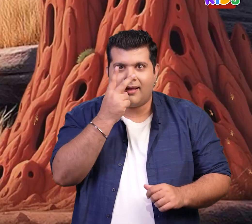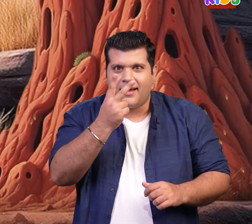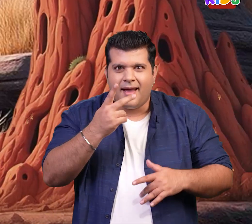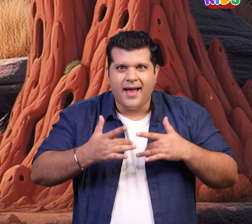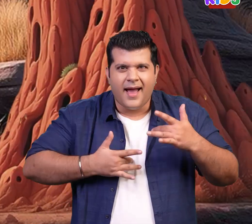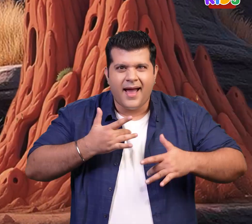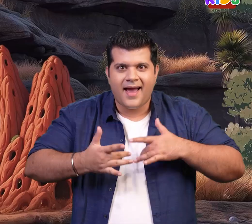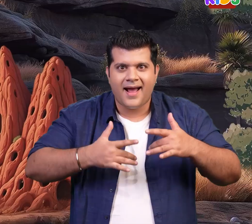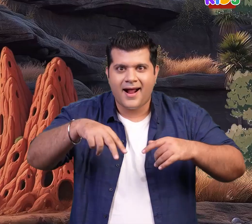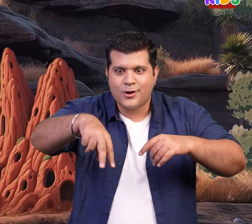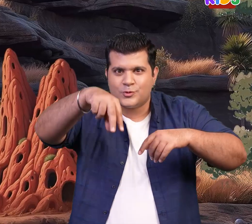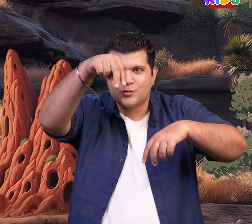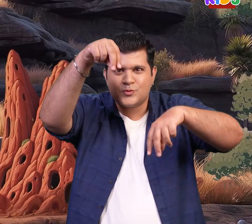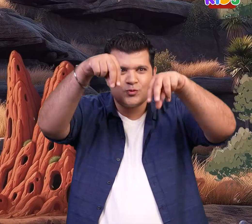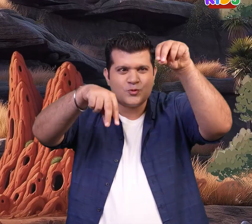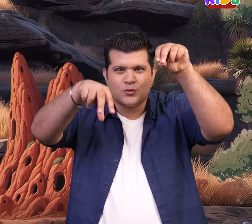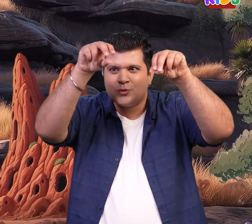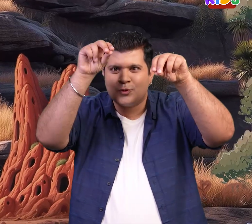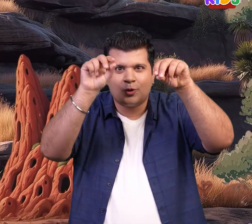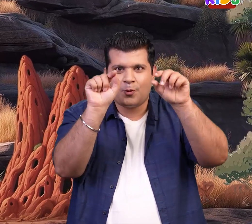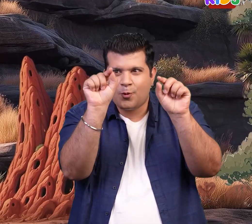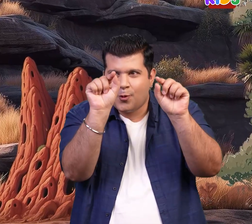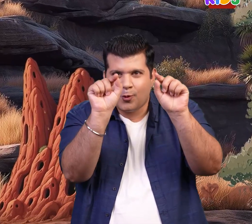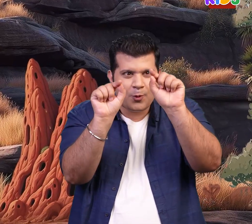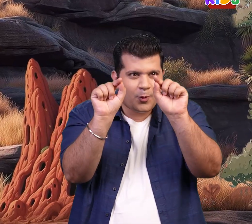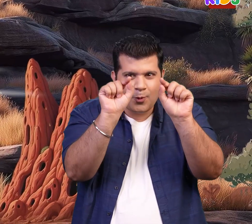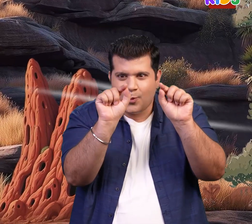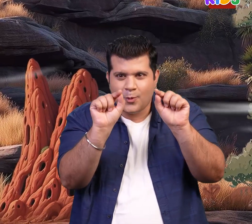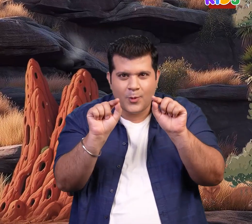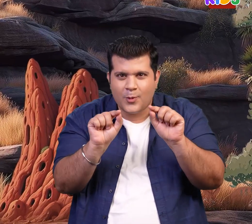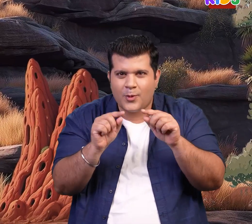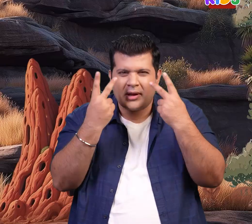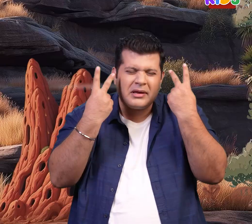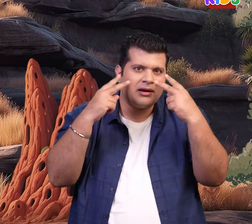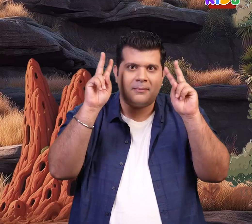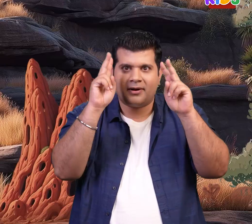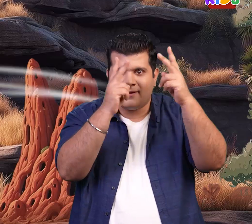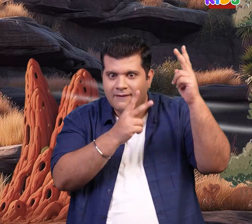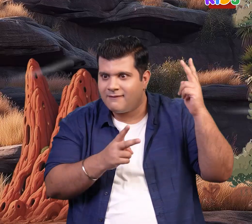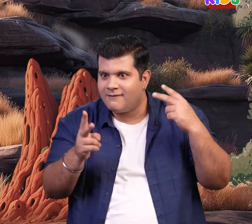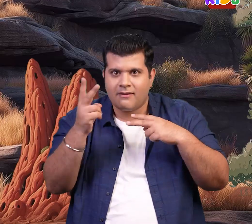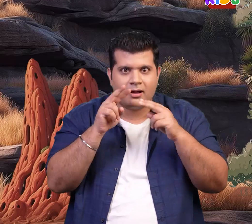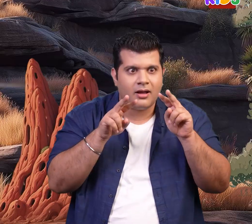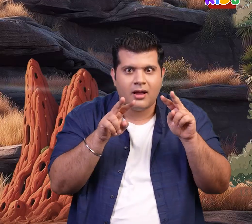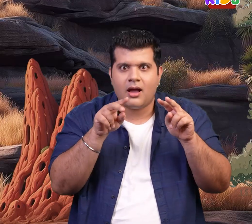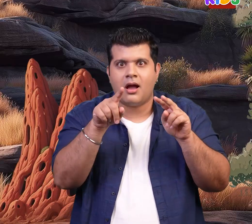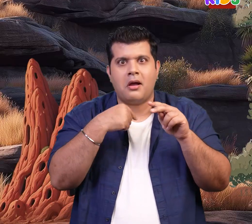Diya is filled with excitement. I can see the fresh air go in and out through all the